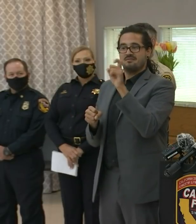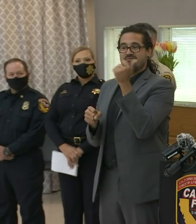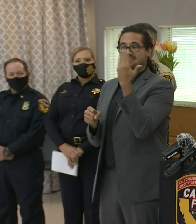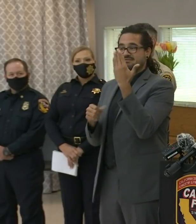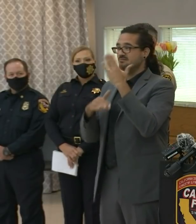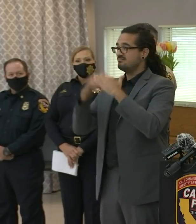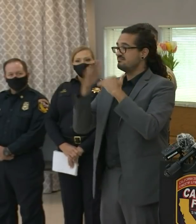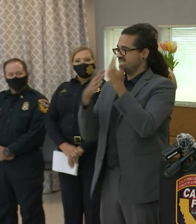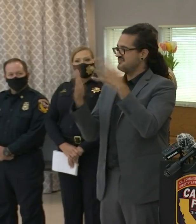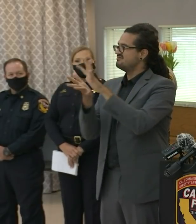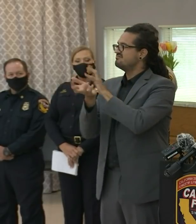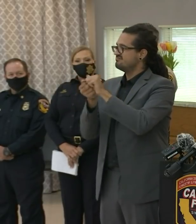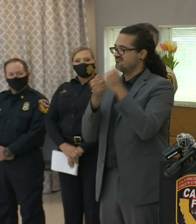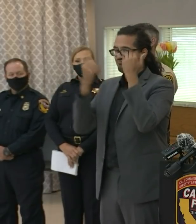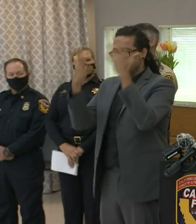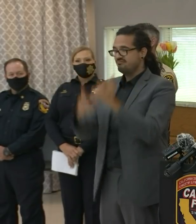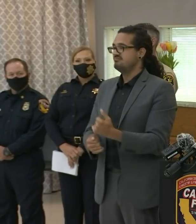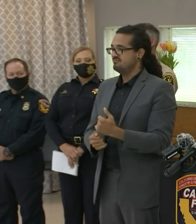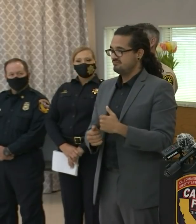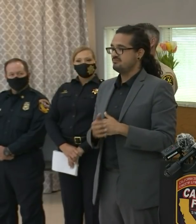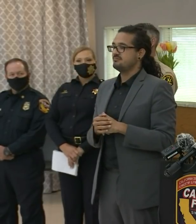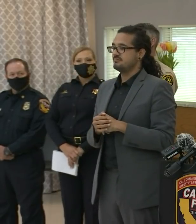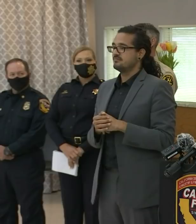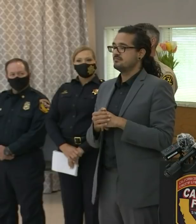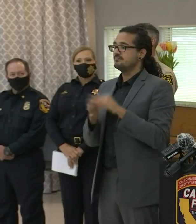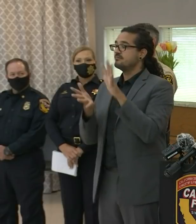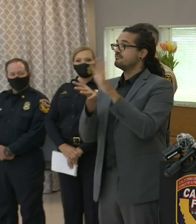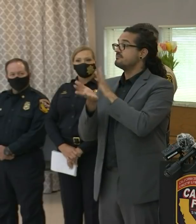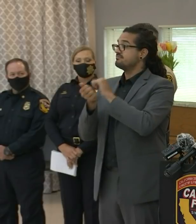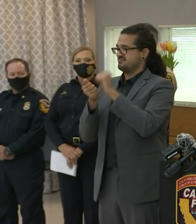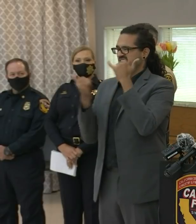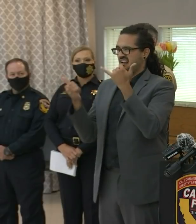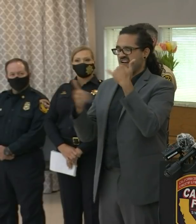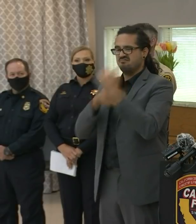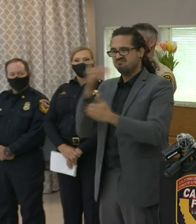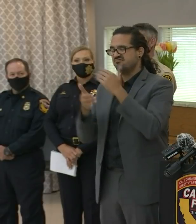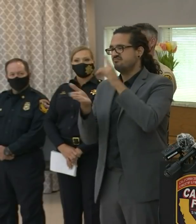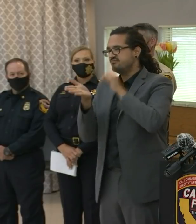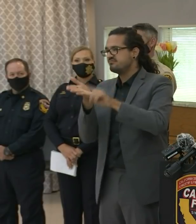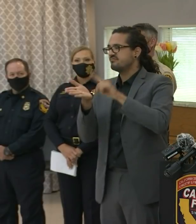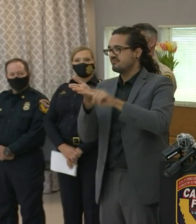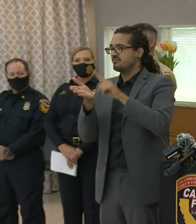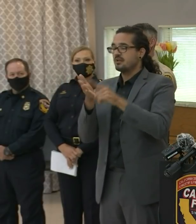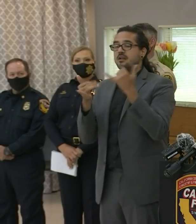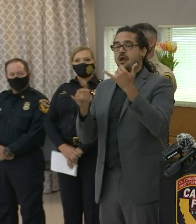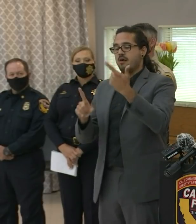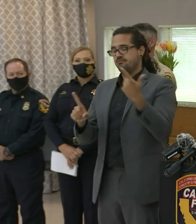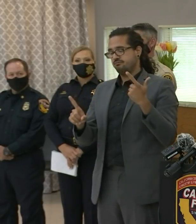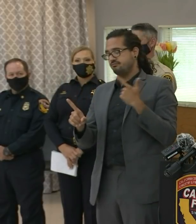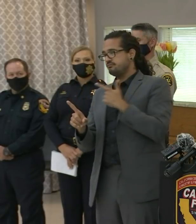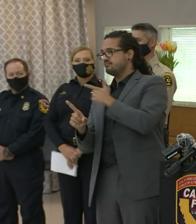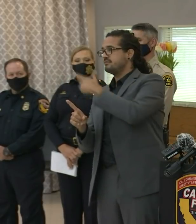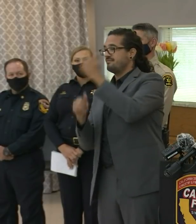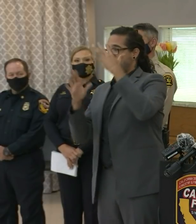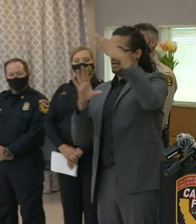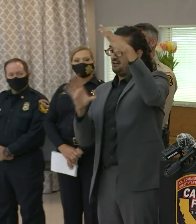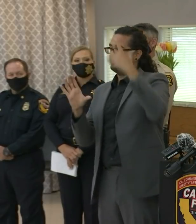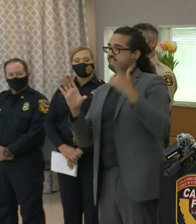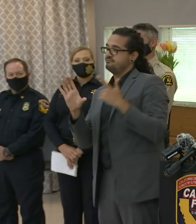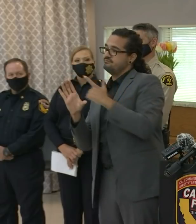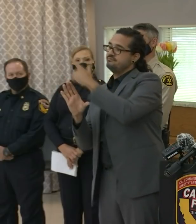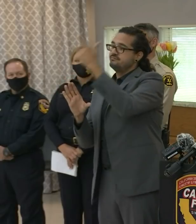fire. That damage inspection process is ongoing throughout the fire perimeter, and we have increased our resources at scene. We now